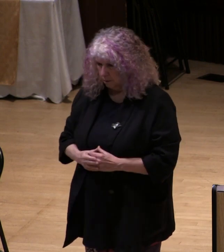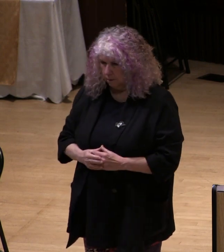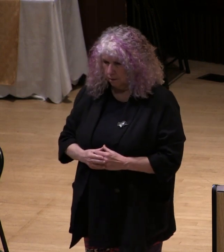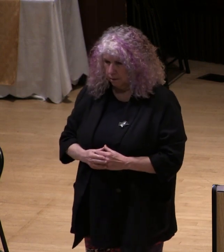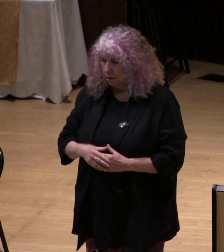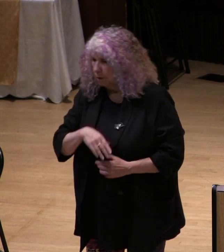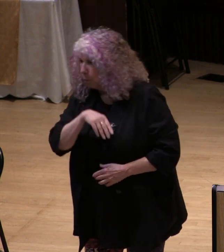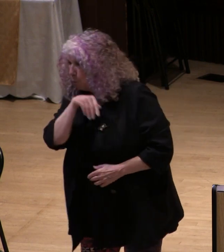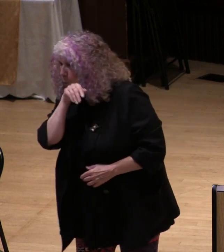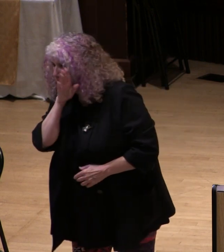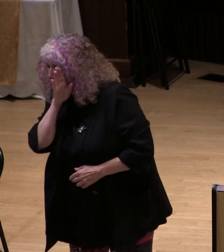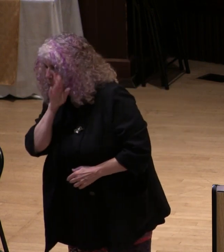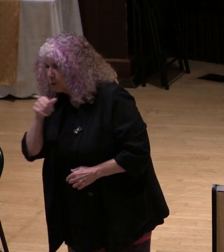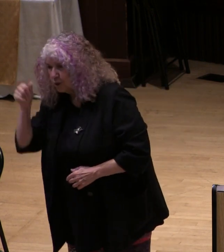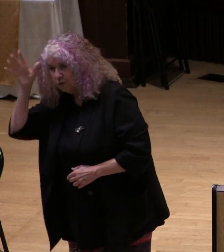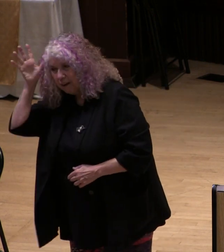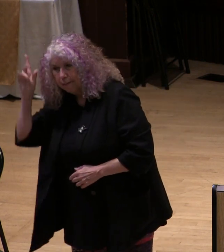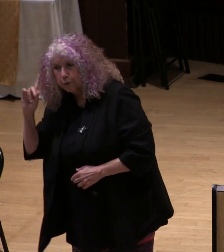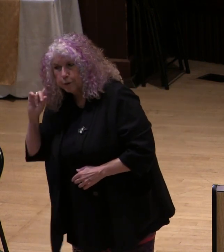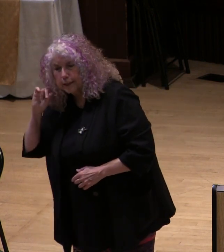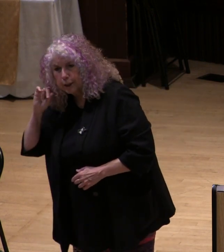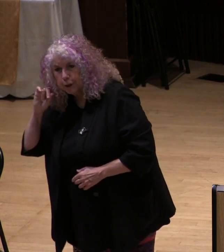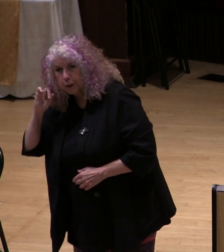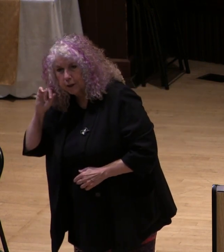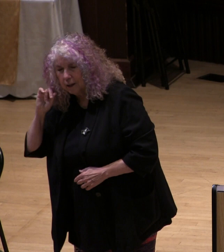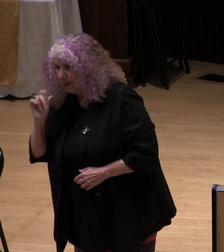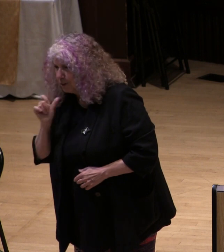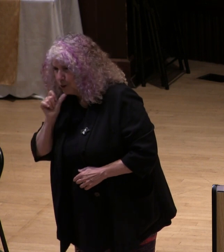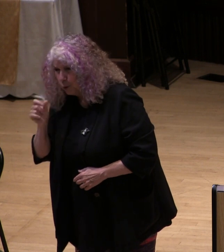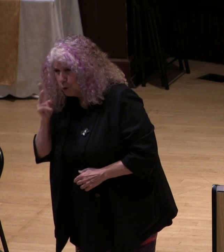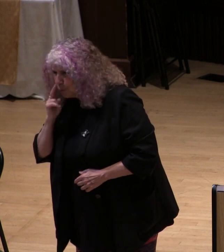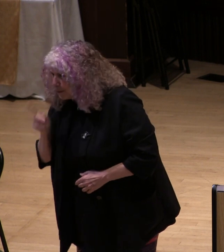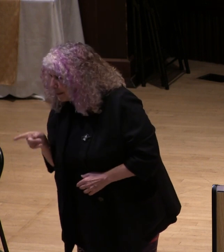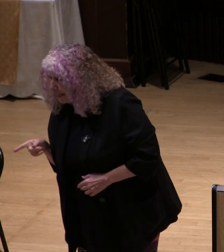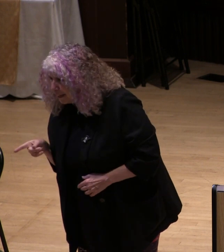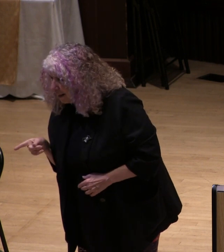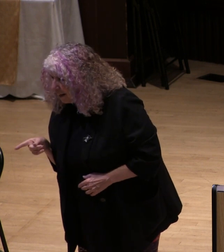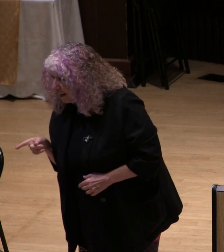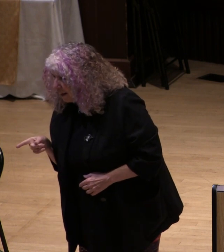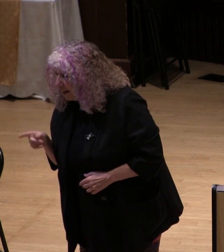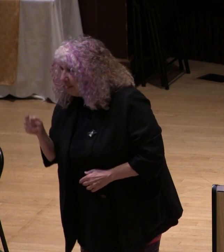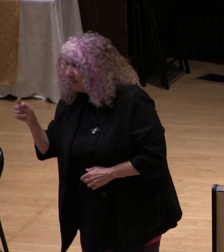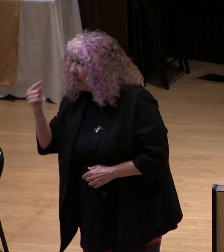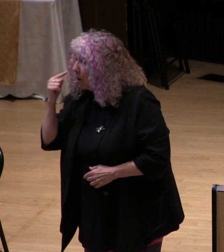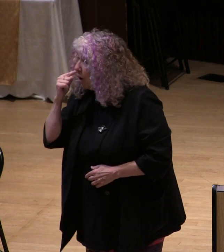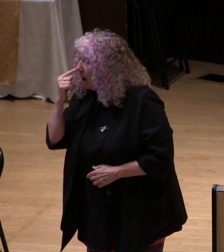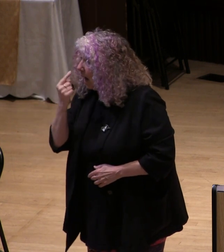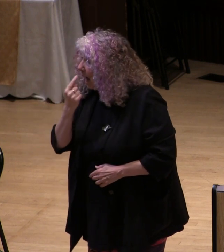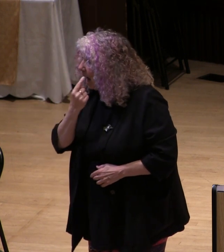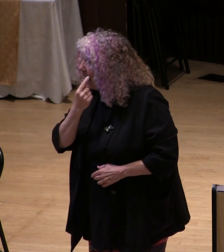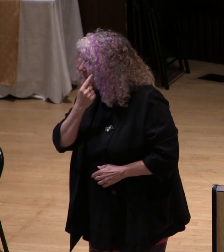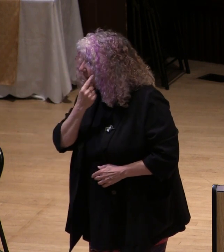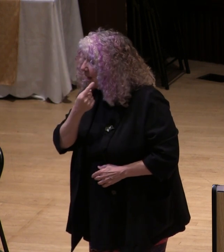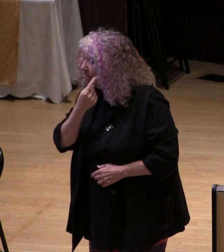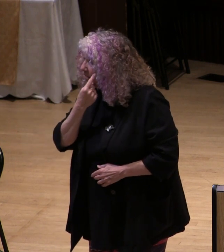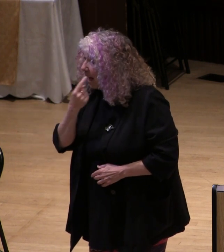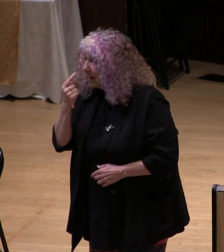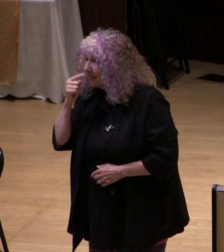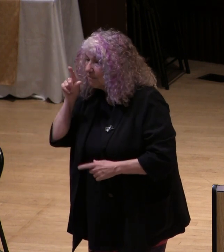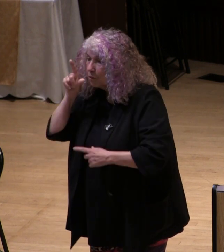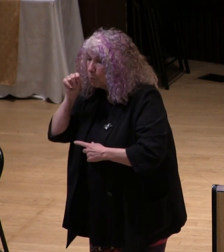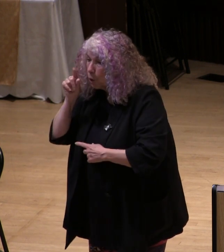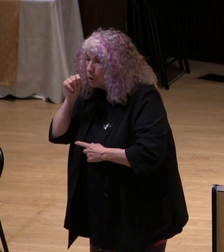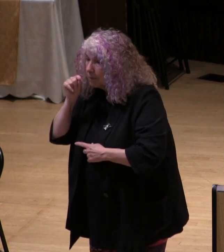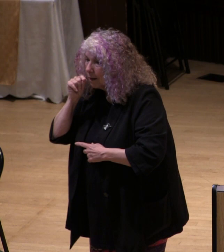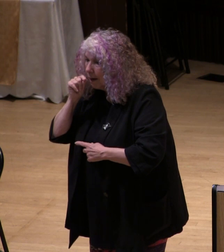And she whispers in her father's ear, "Don't you see? They are eyes. They're the eyes of the birds